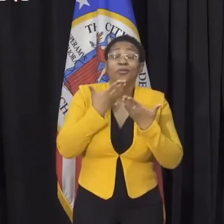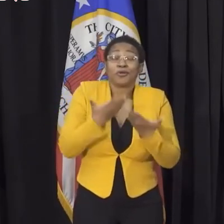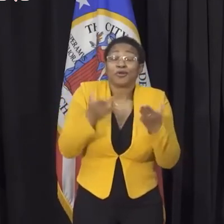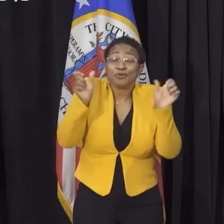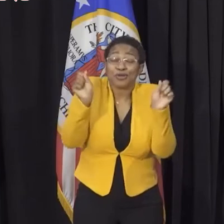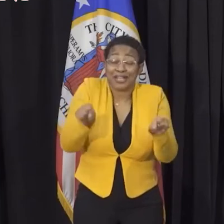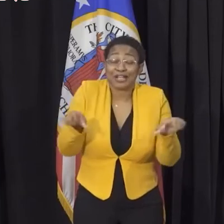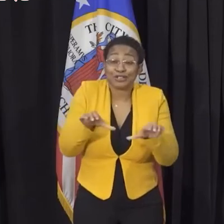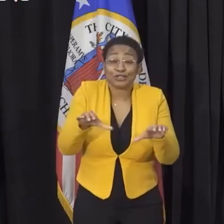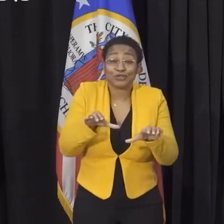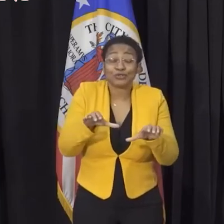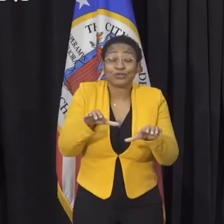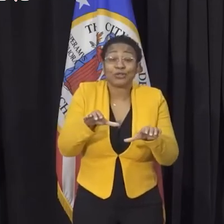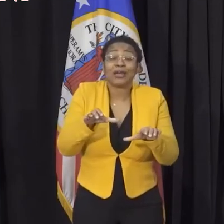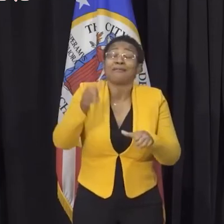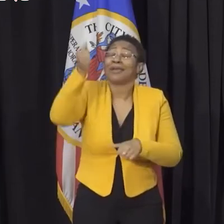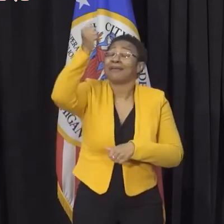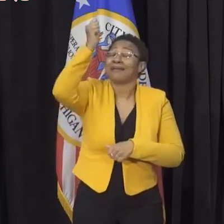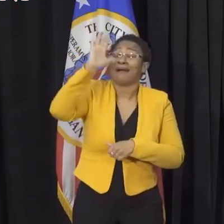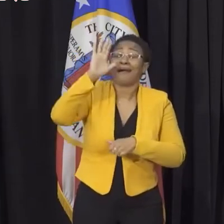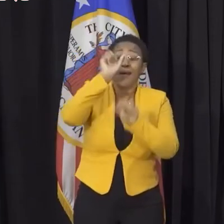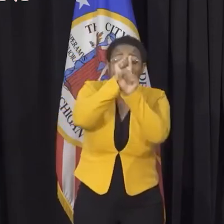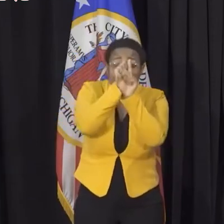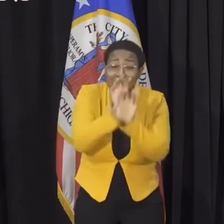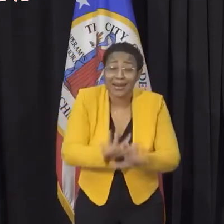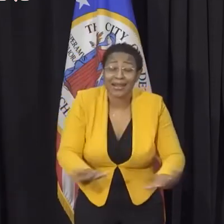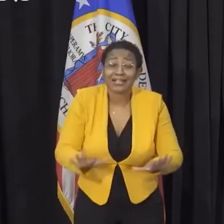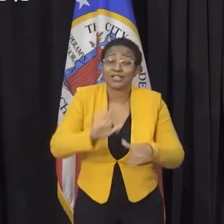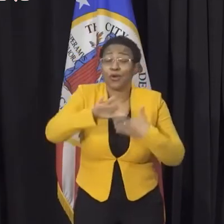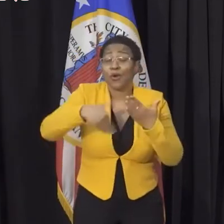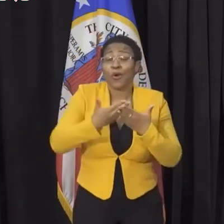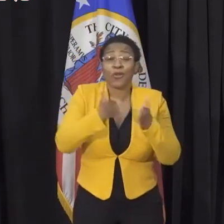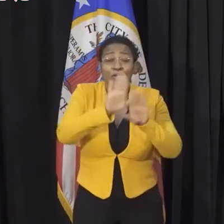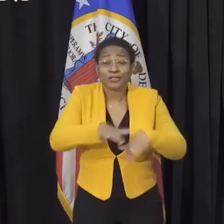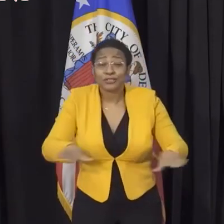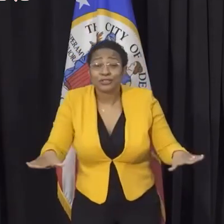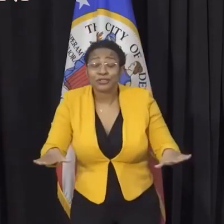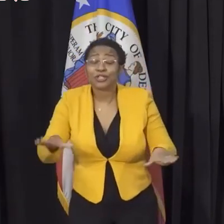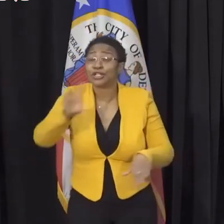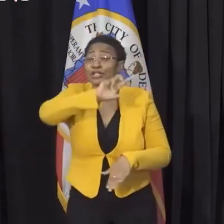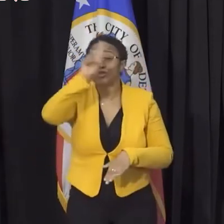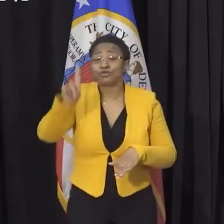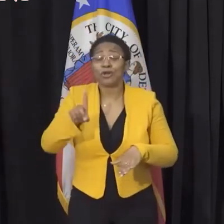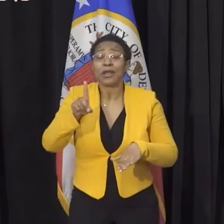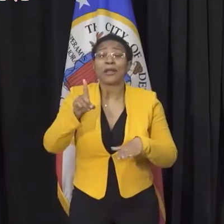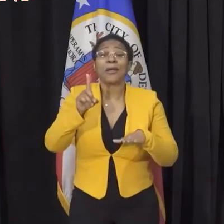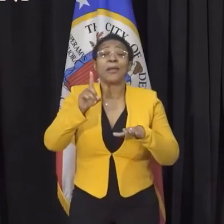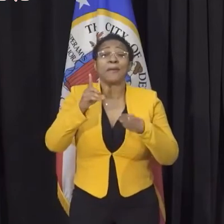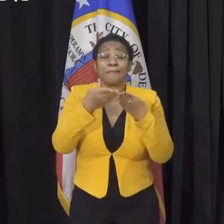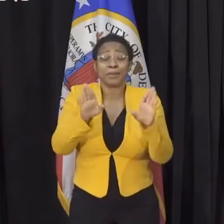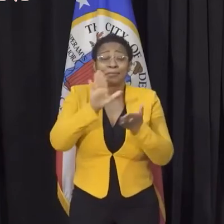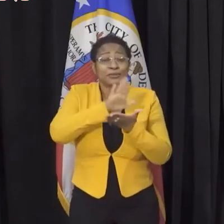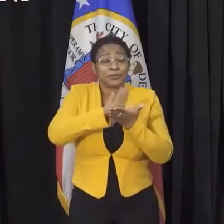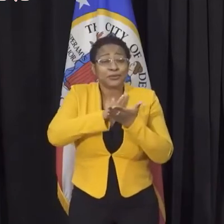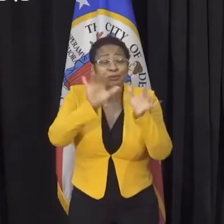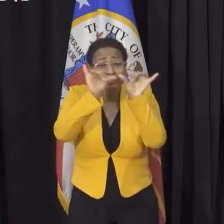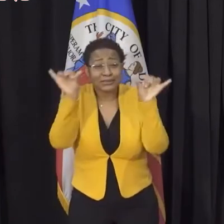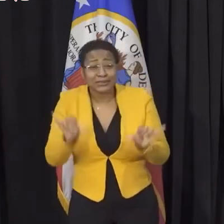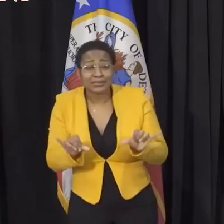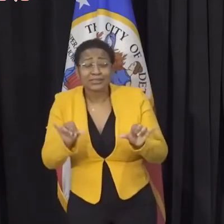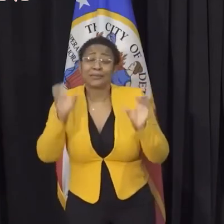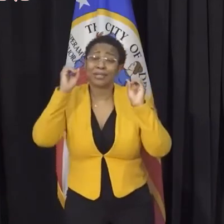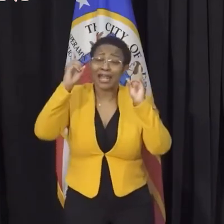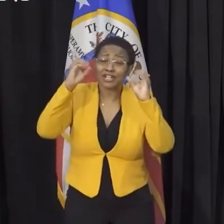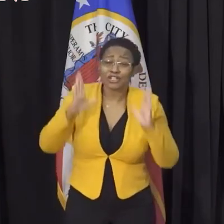do. May God bless all of the children, the Detroit Public School Community District System,